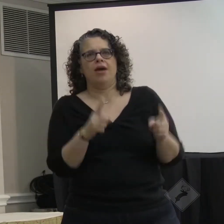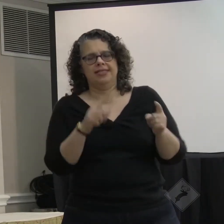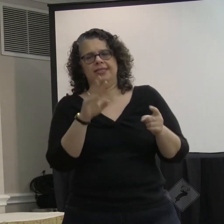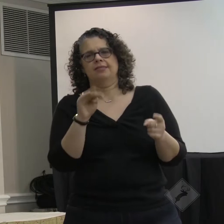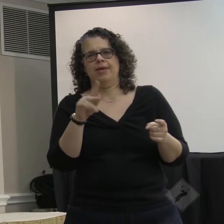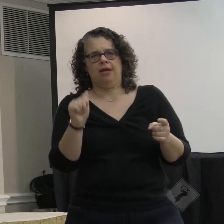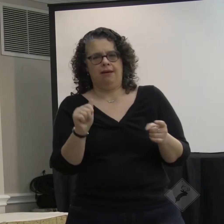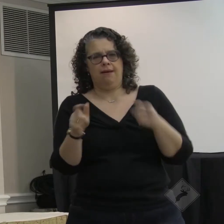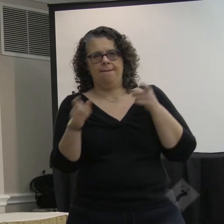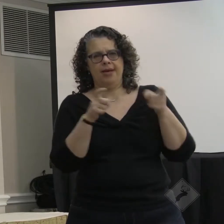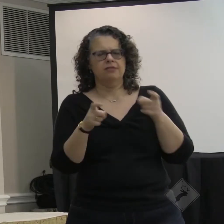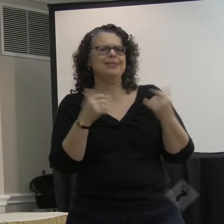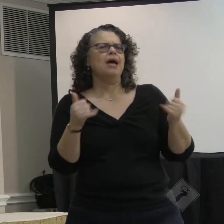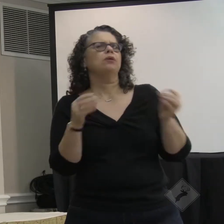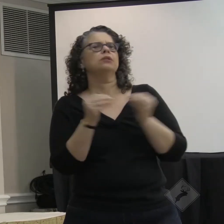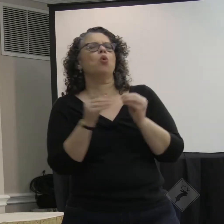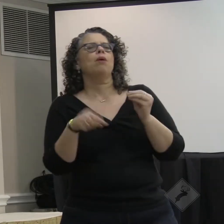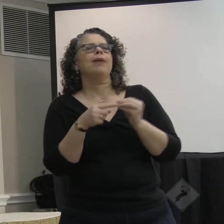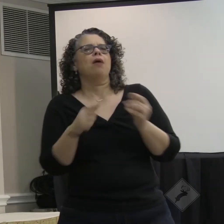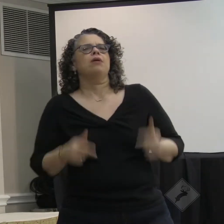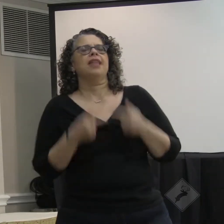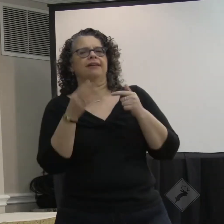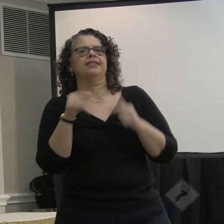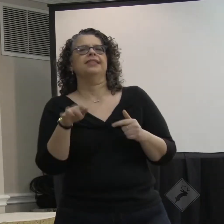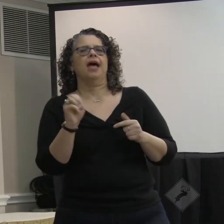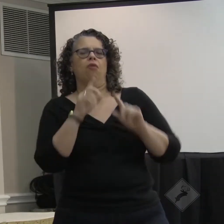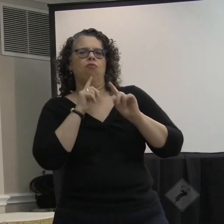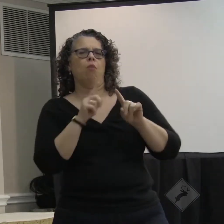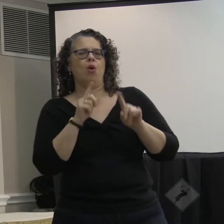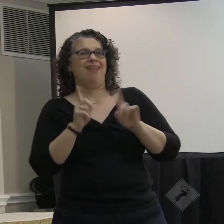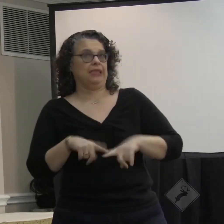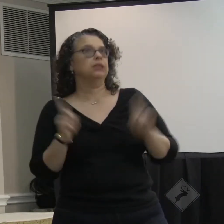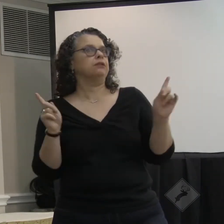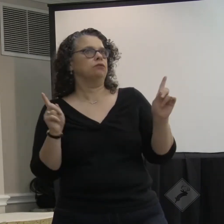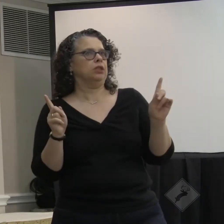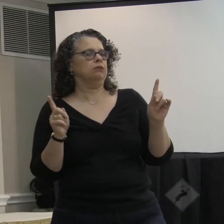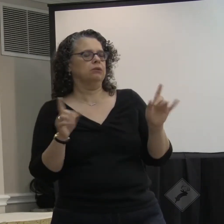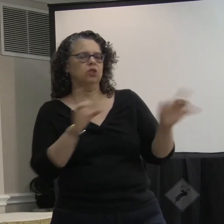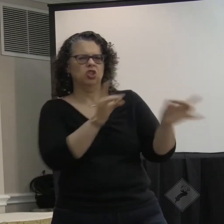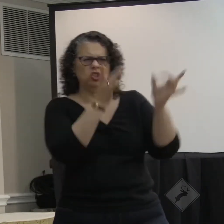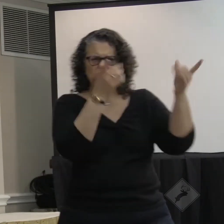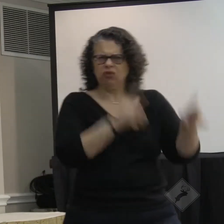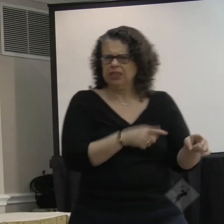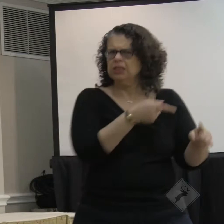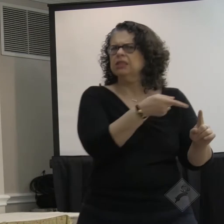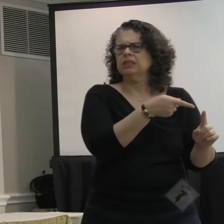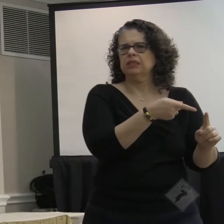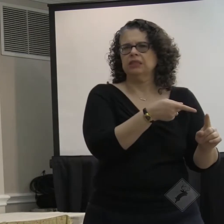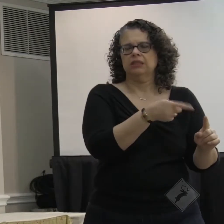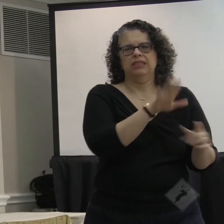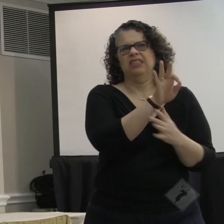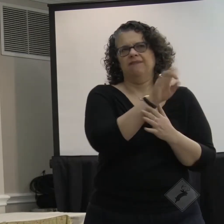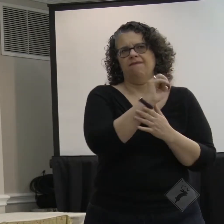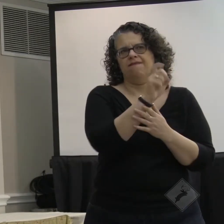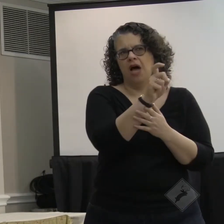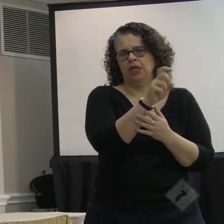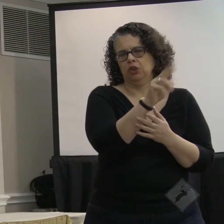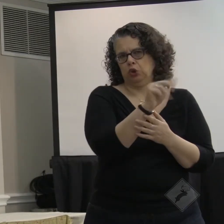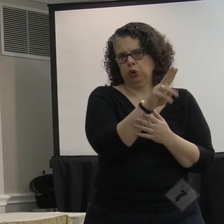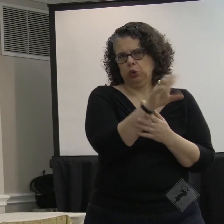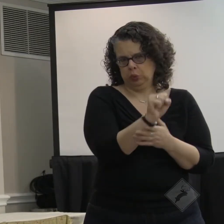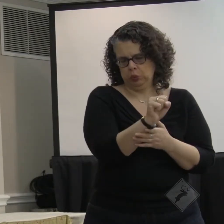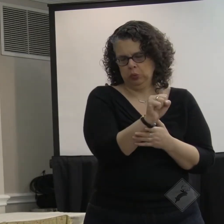It's more lifestyle reporting. And there's a big difference between that. Crisis is Fox News,